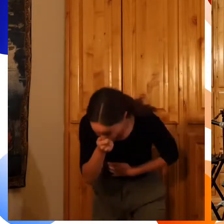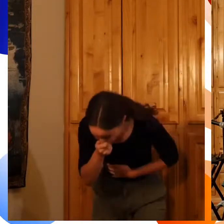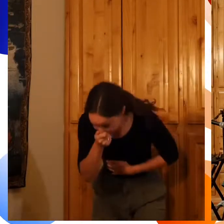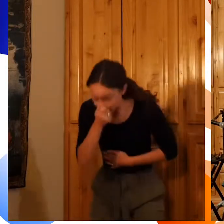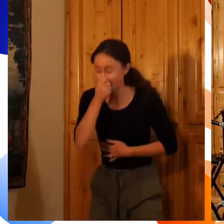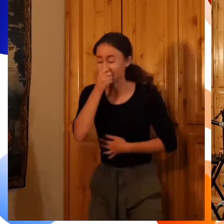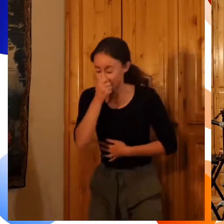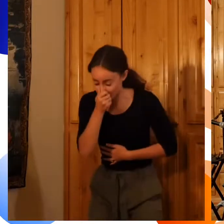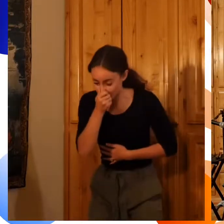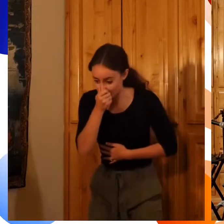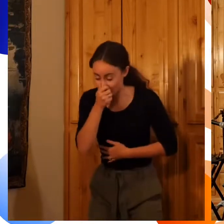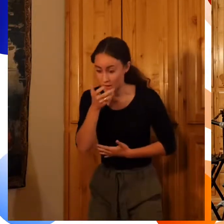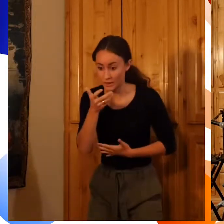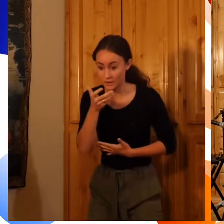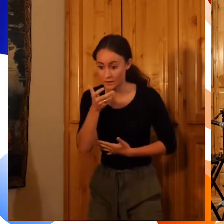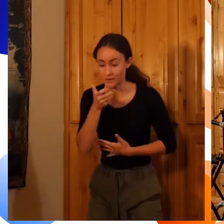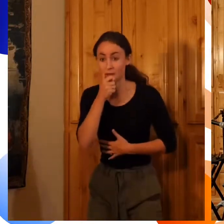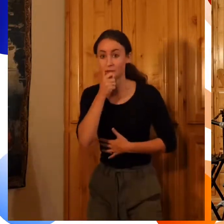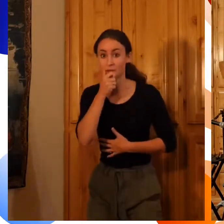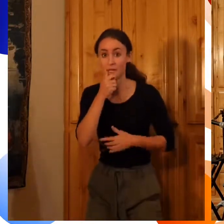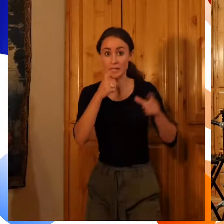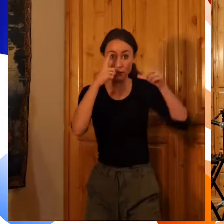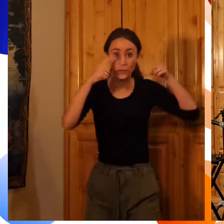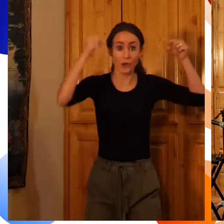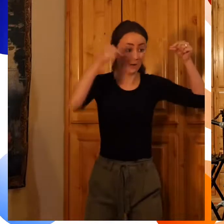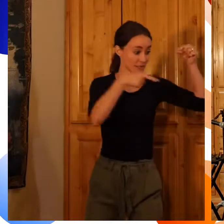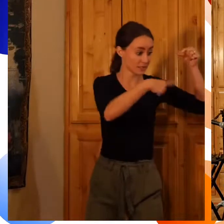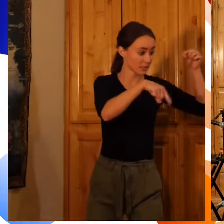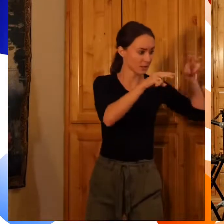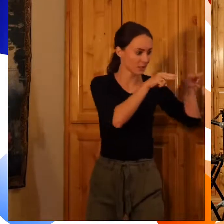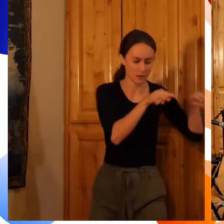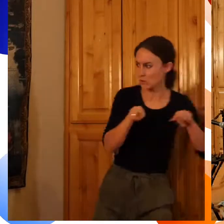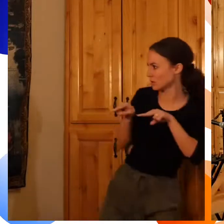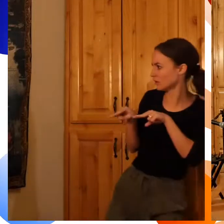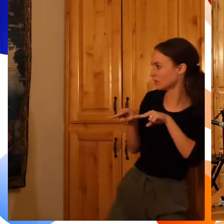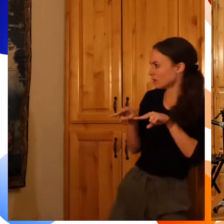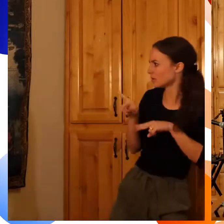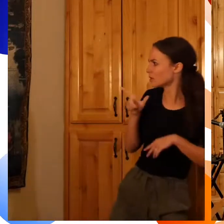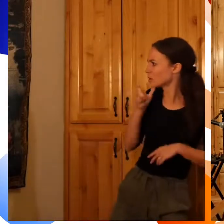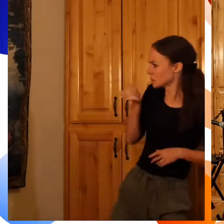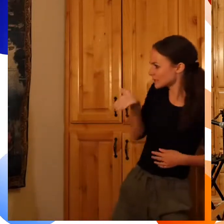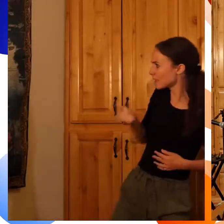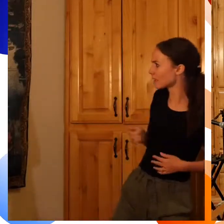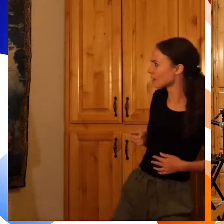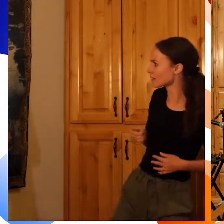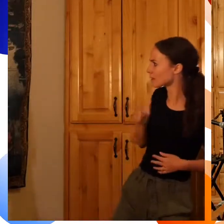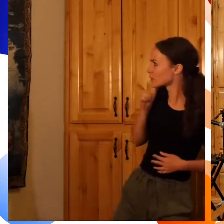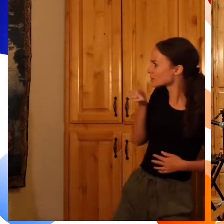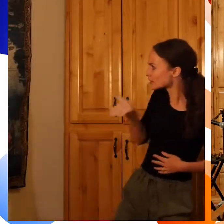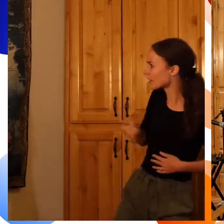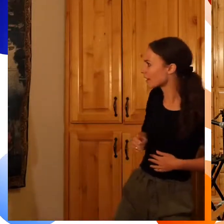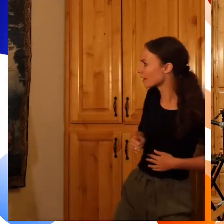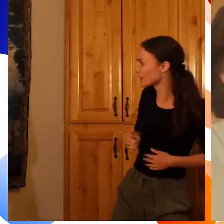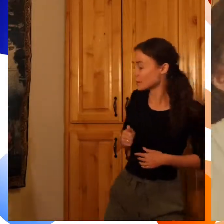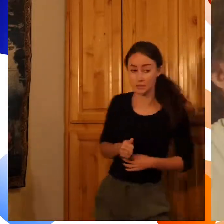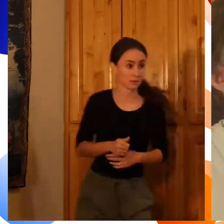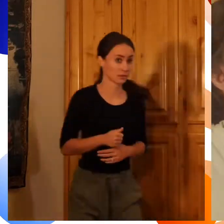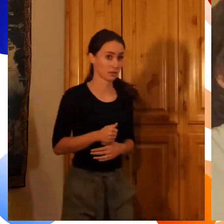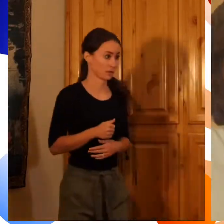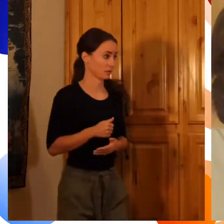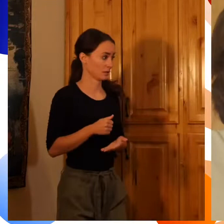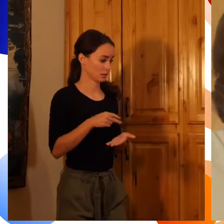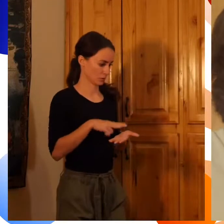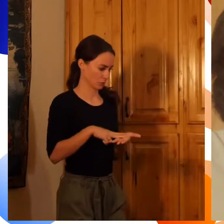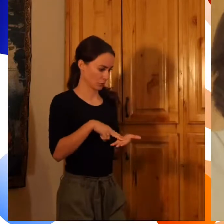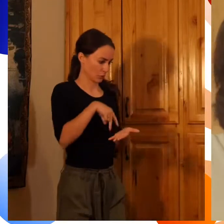And all the goblins looked in the direction of the sound, and they said, "Who's there? Who's there?" So Donald stood up and he said, "It's only